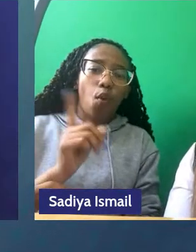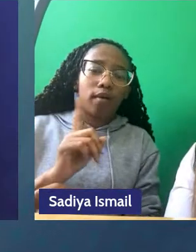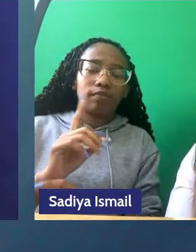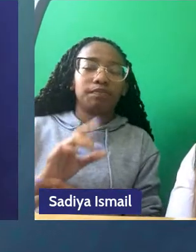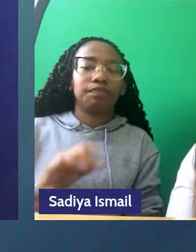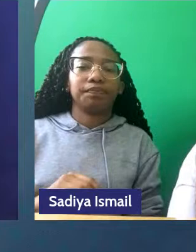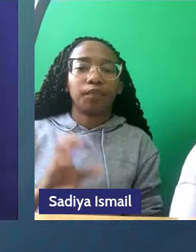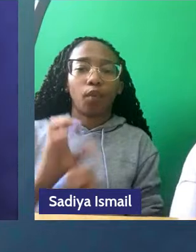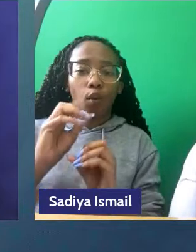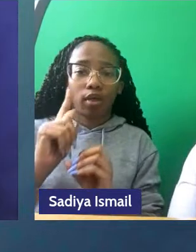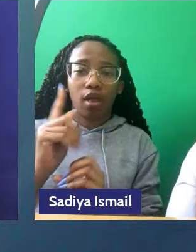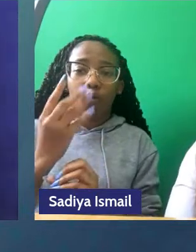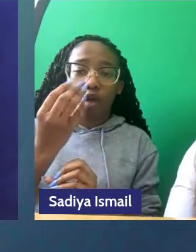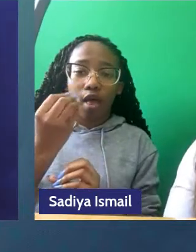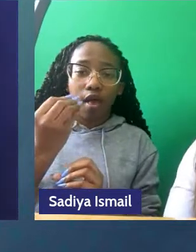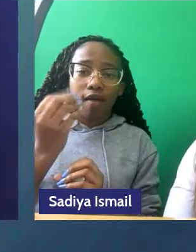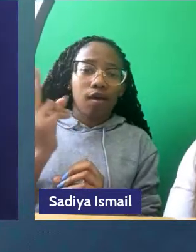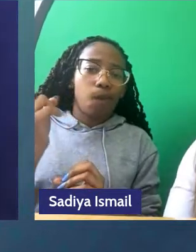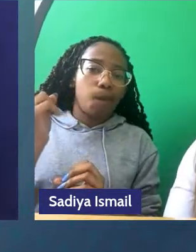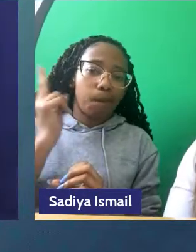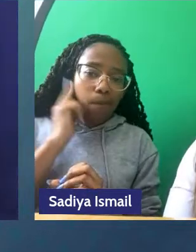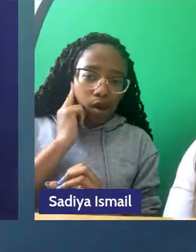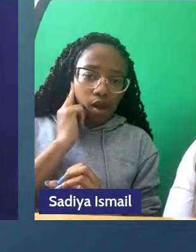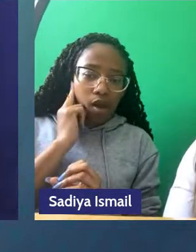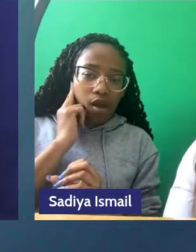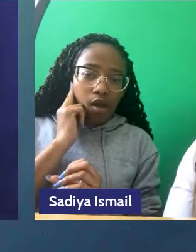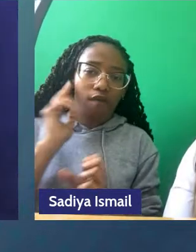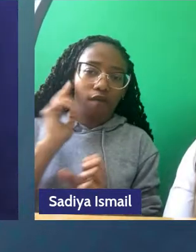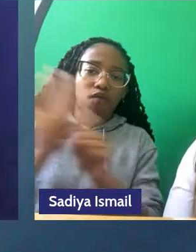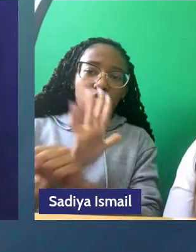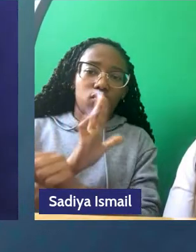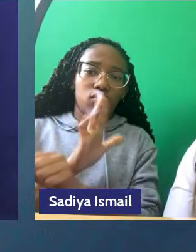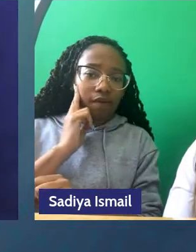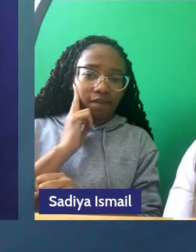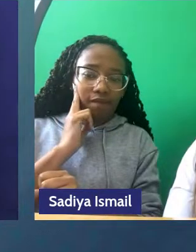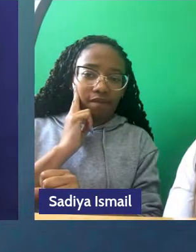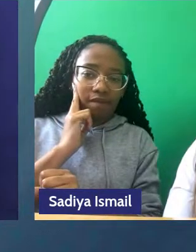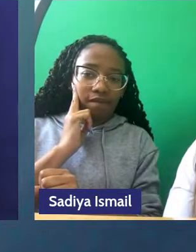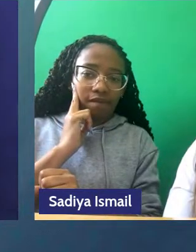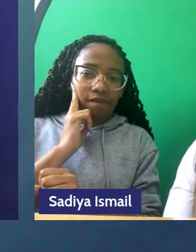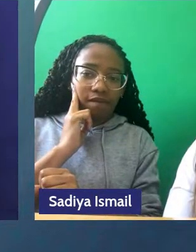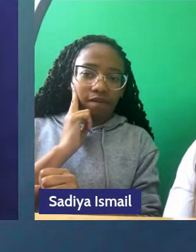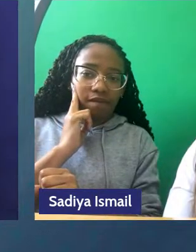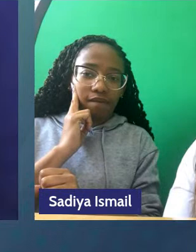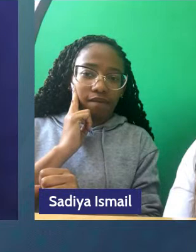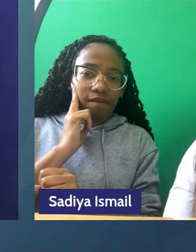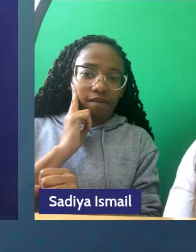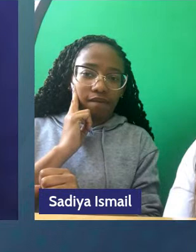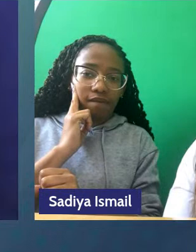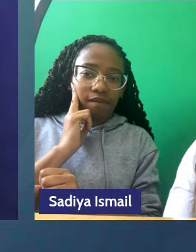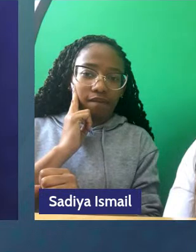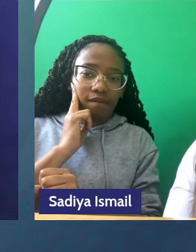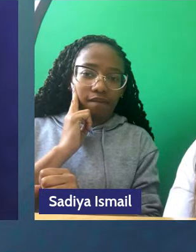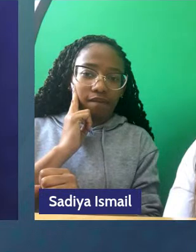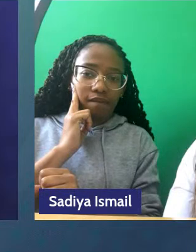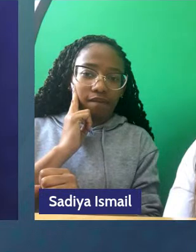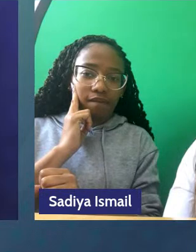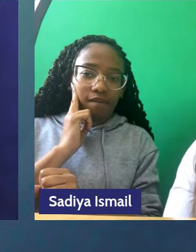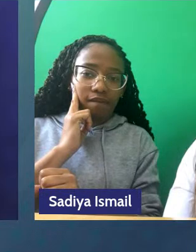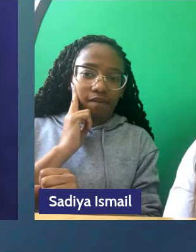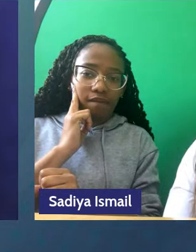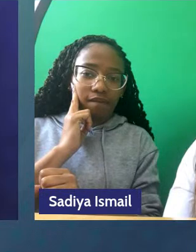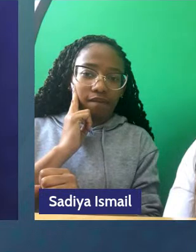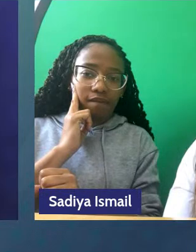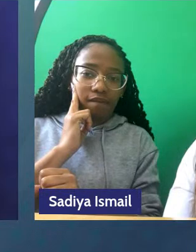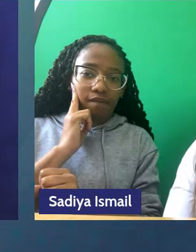Okay, so we have profound hearing loss, and that's where they